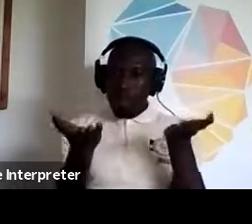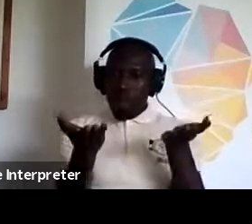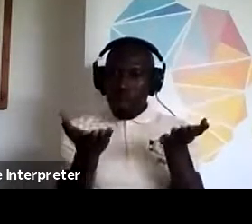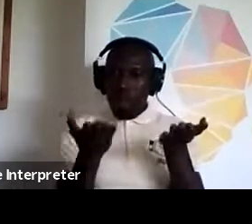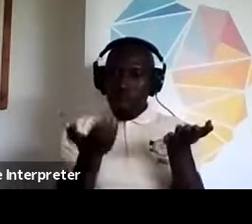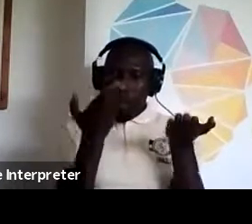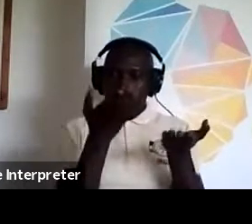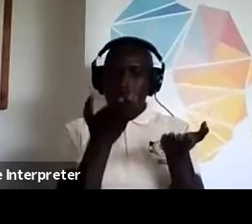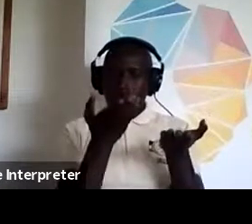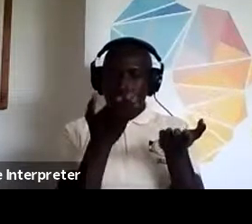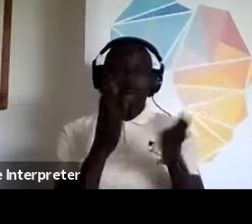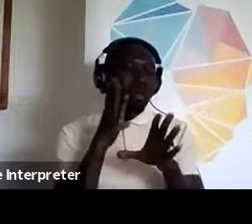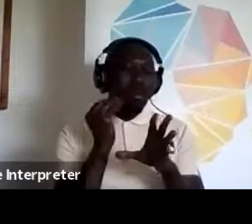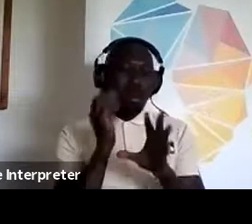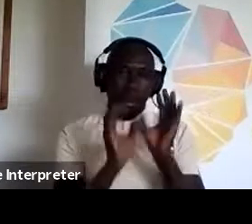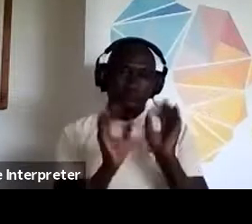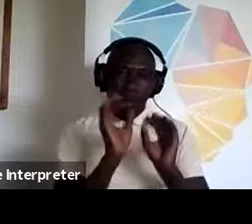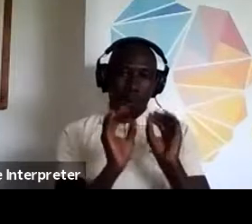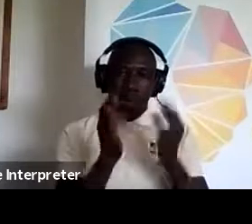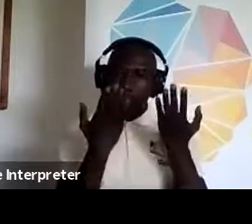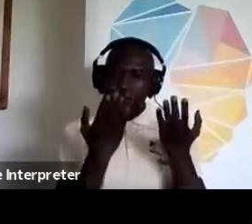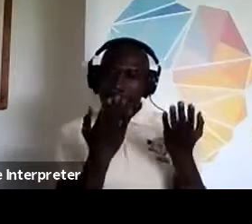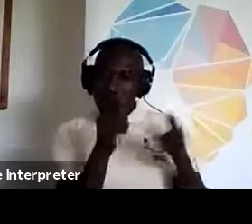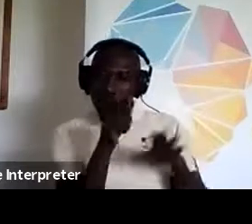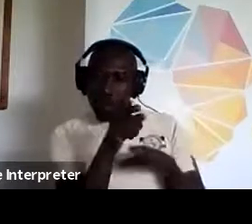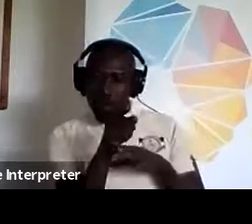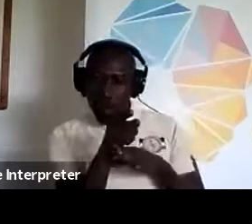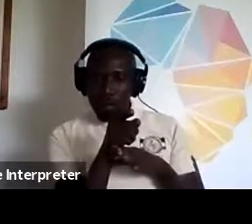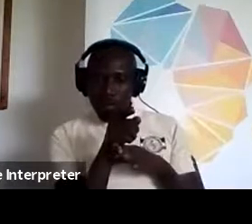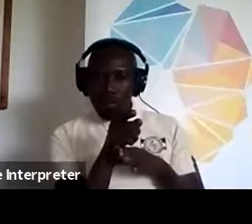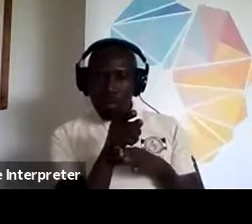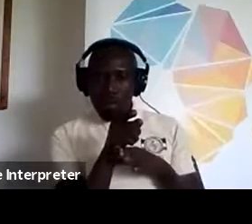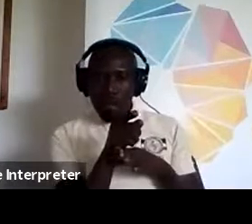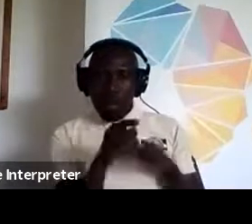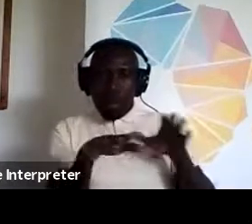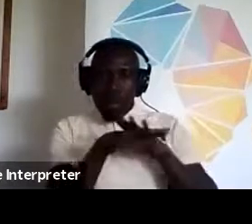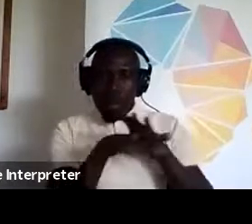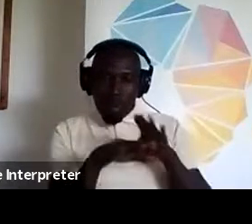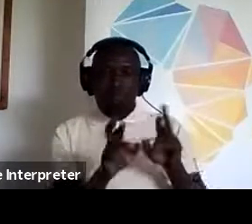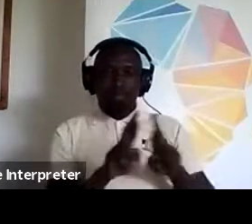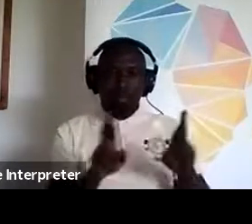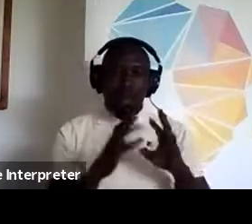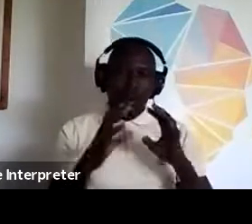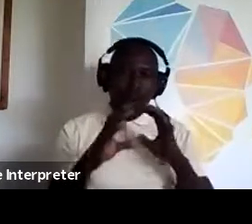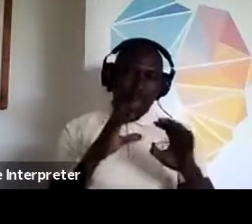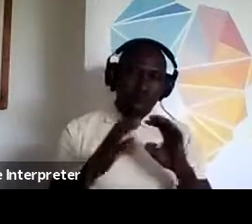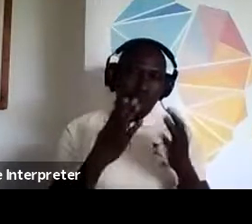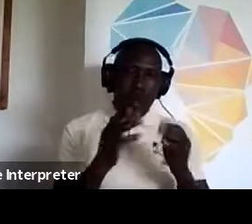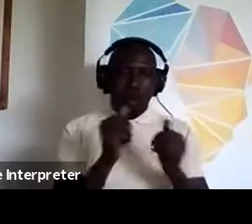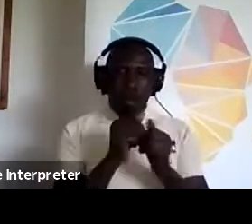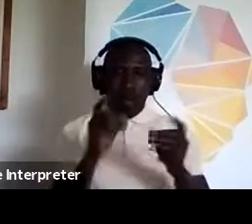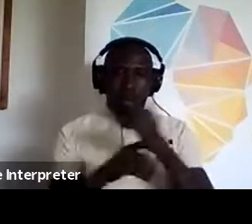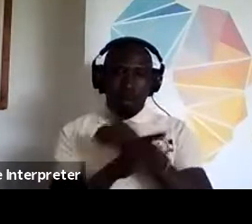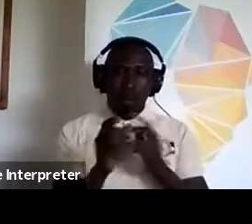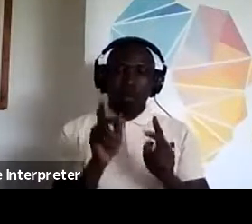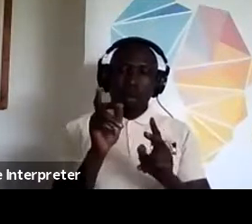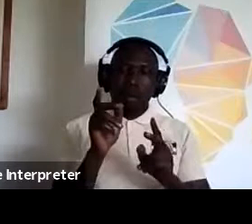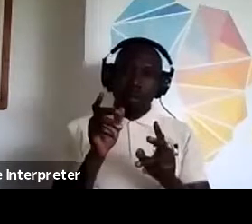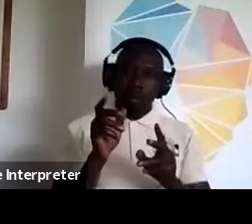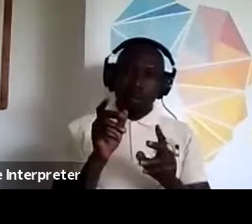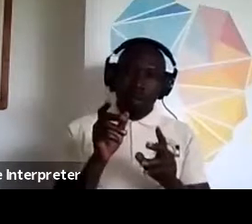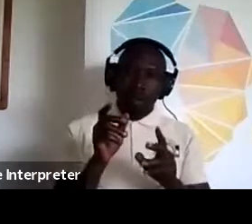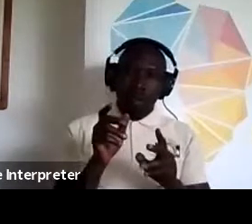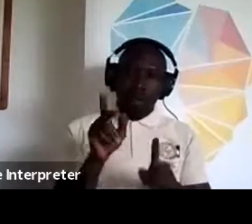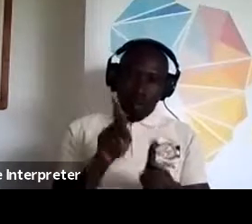don't have this experience and this willing to communicate with the disabled persons organization.